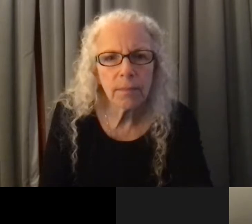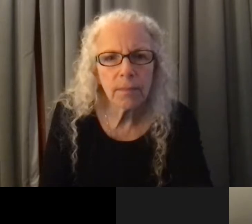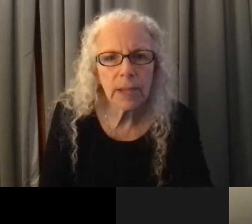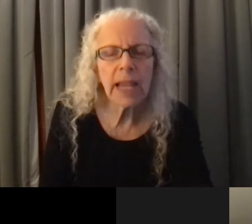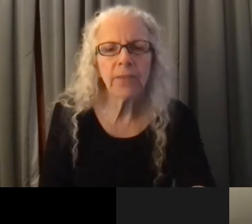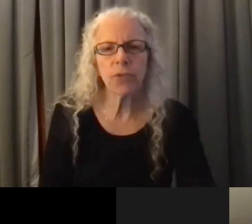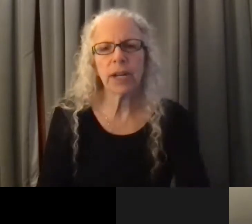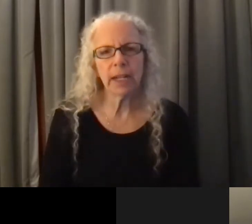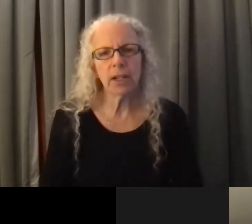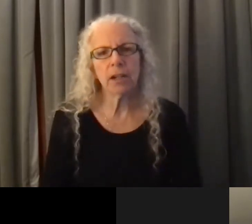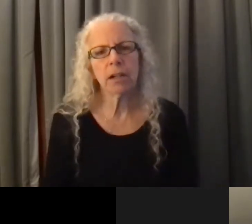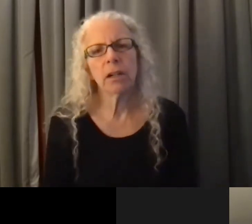I have it right here.